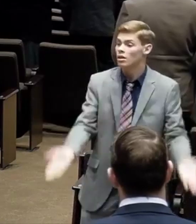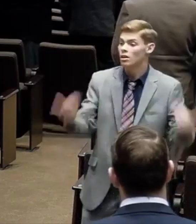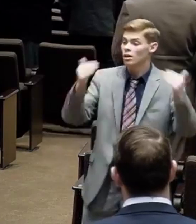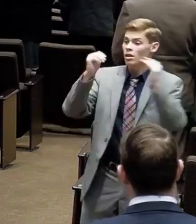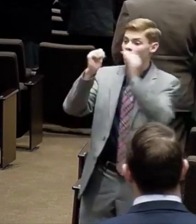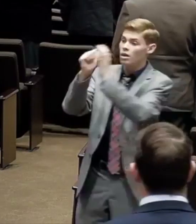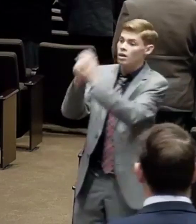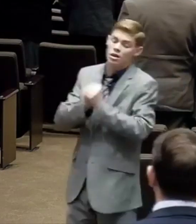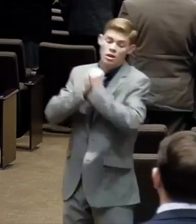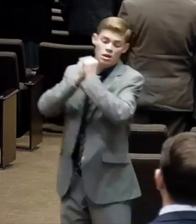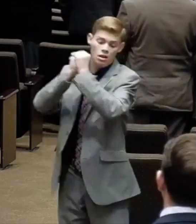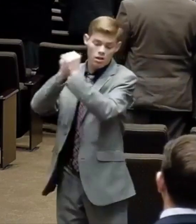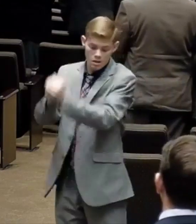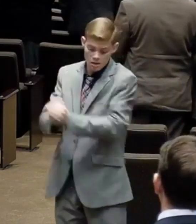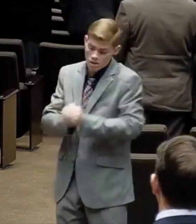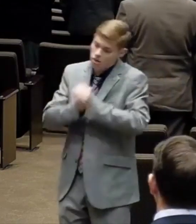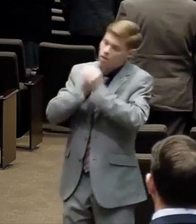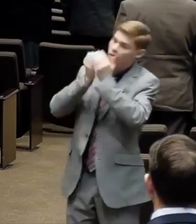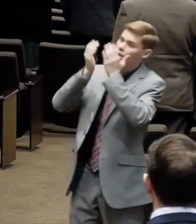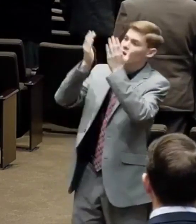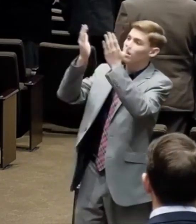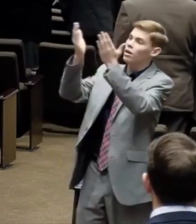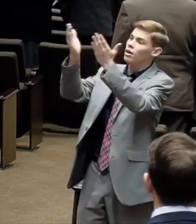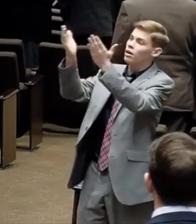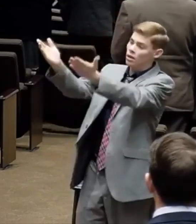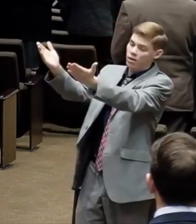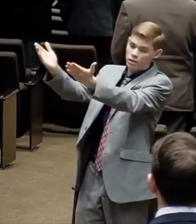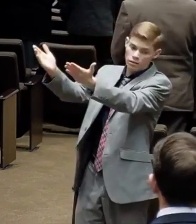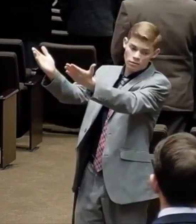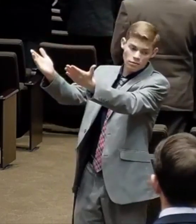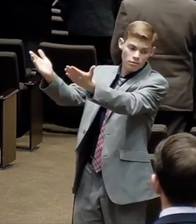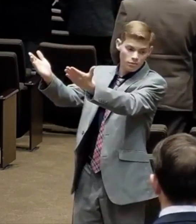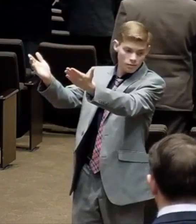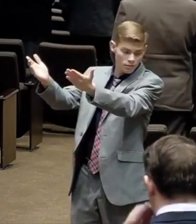adore Him.